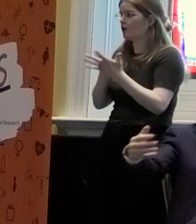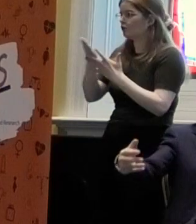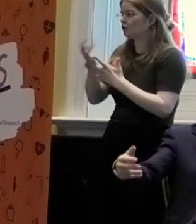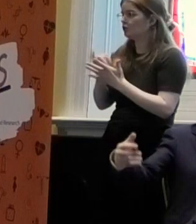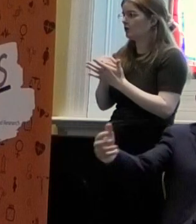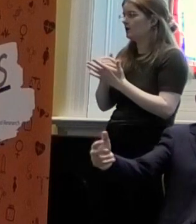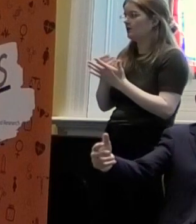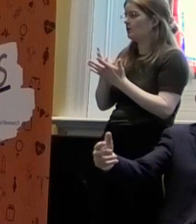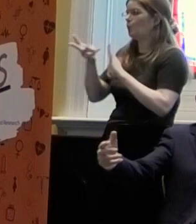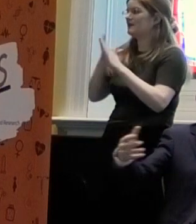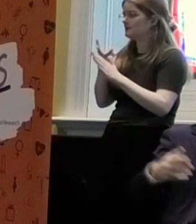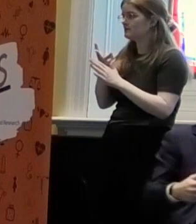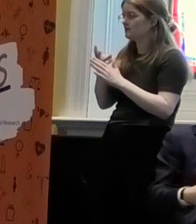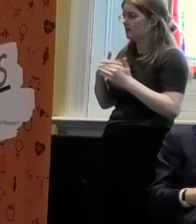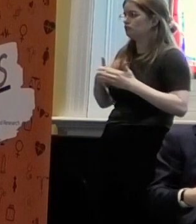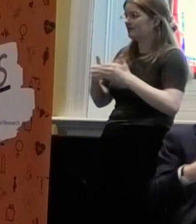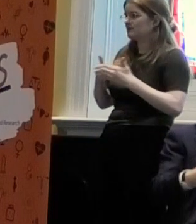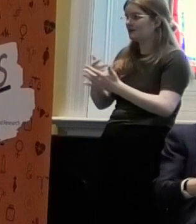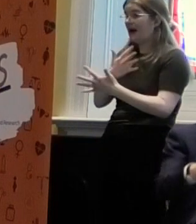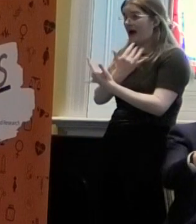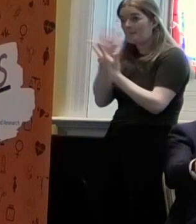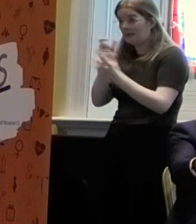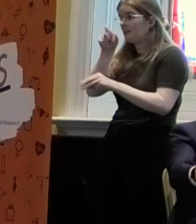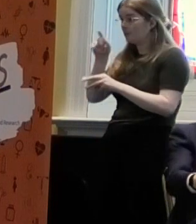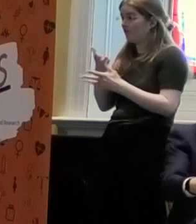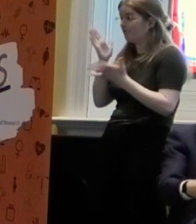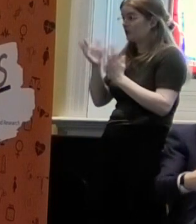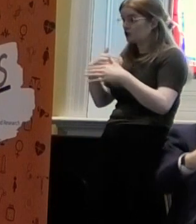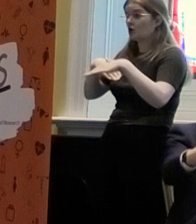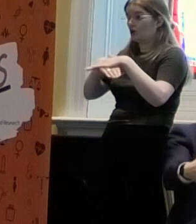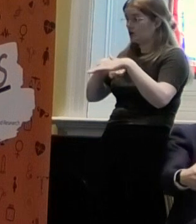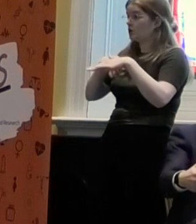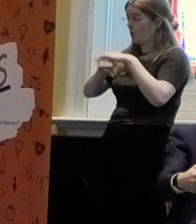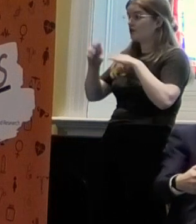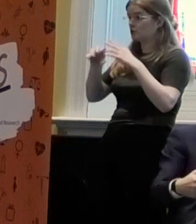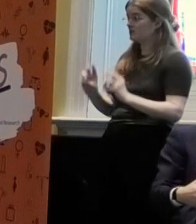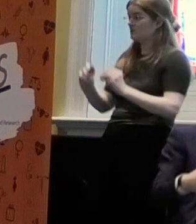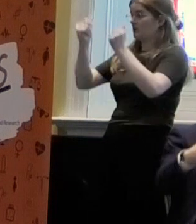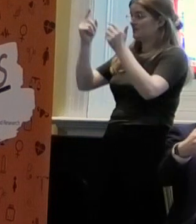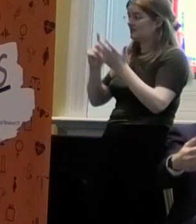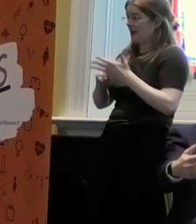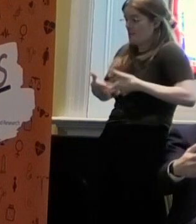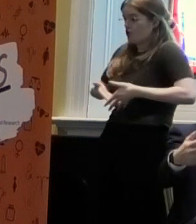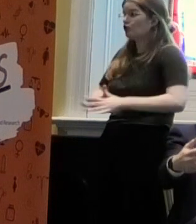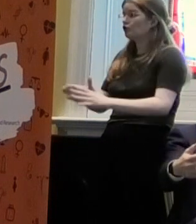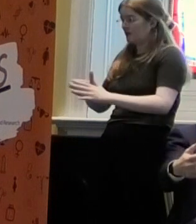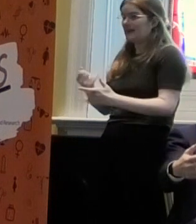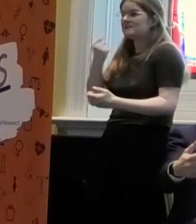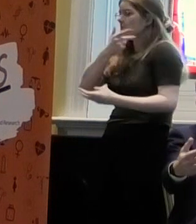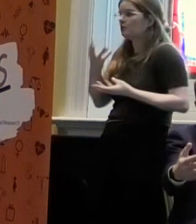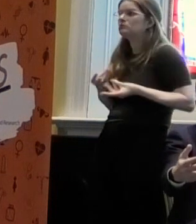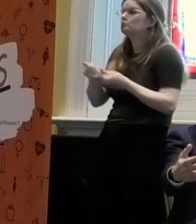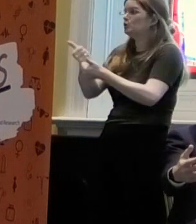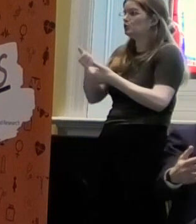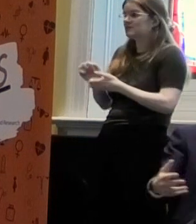39, 40, 41 weeks. How many patients actually do go into spontaneous labor and have that simple, perfect